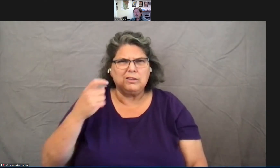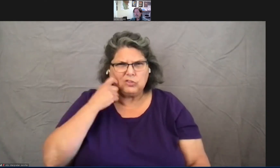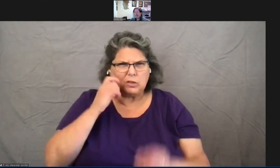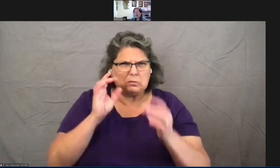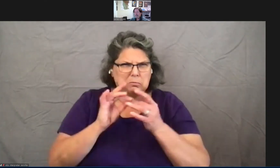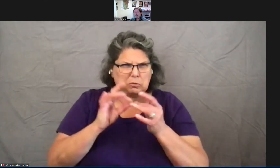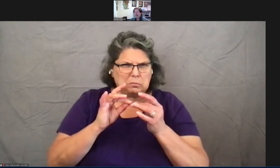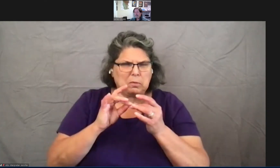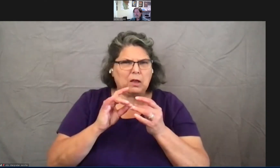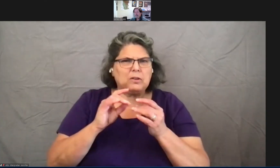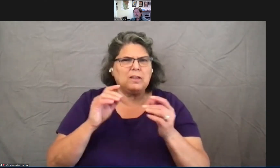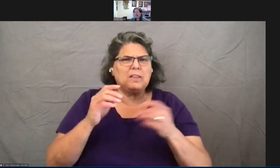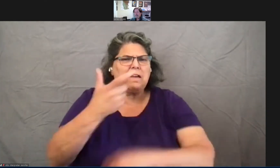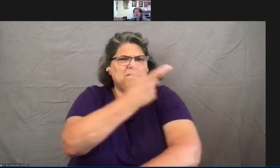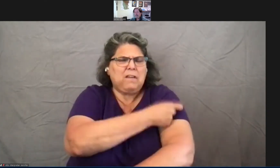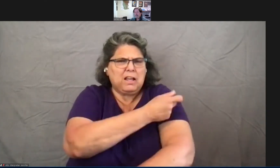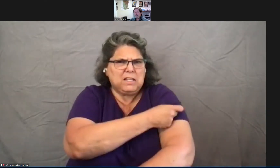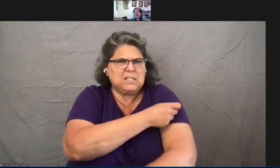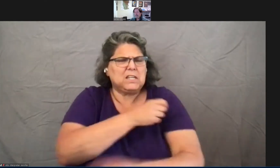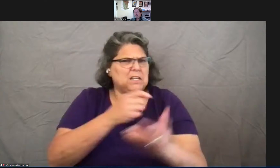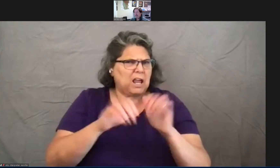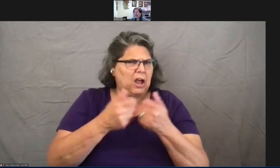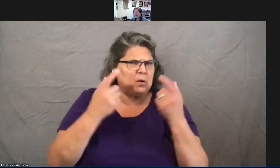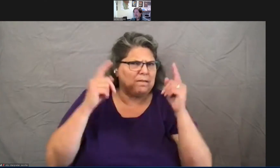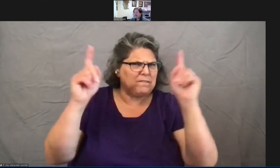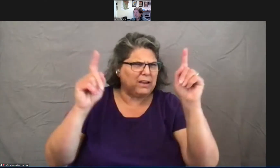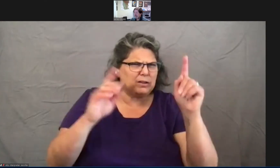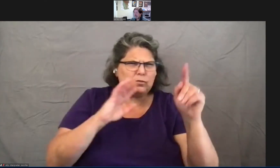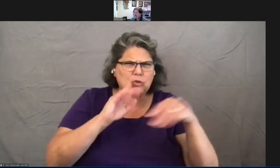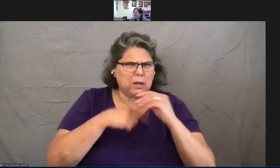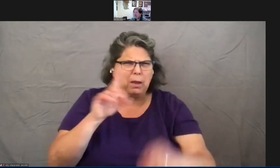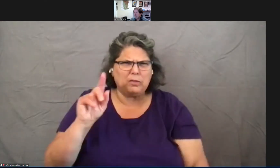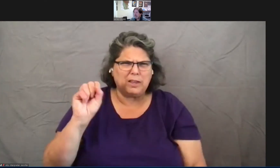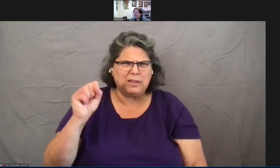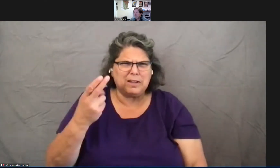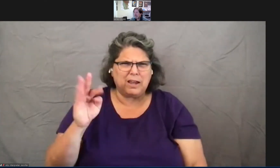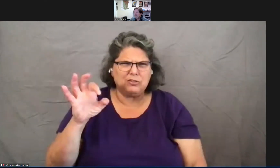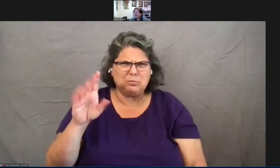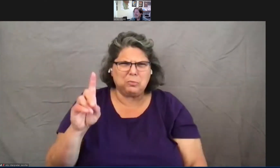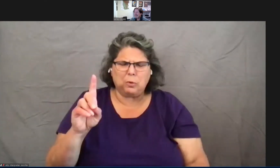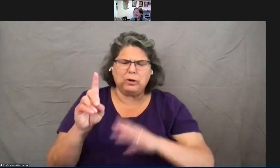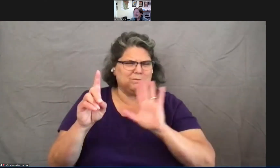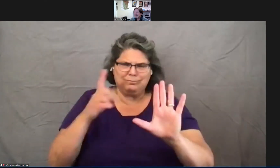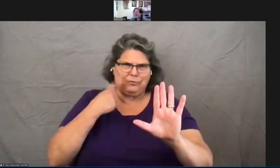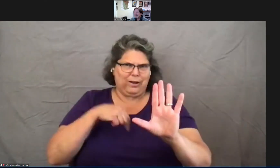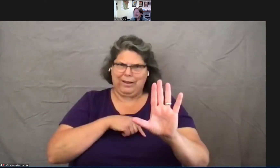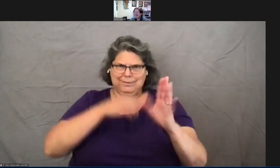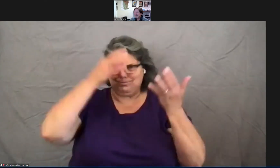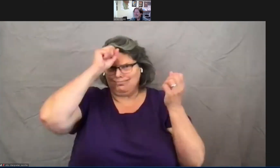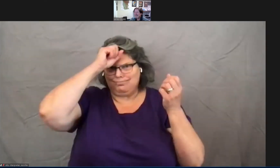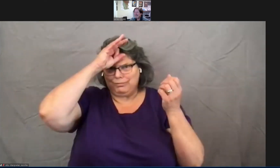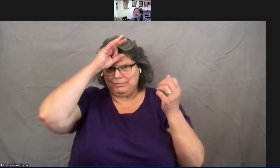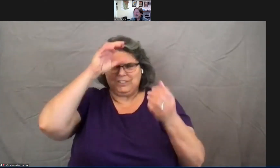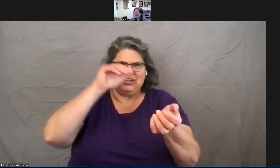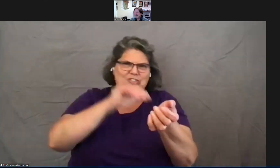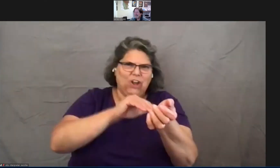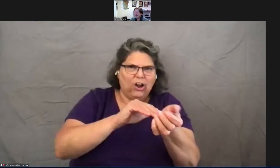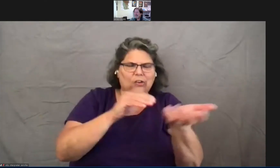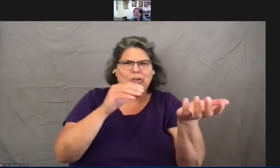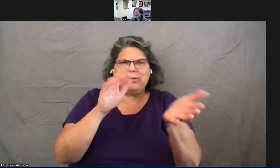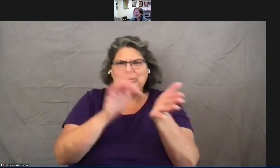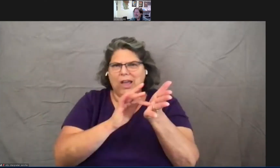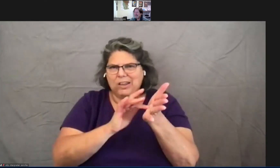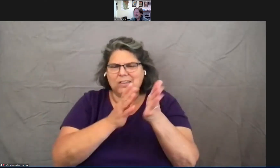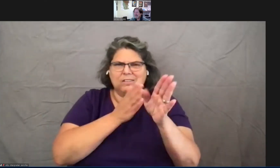vaccine efficacy number on the dashboard, and I wonder if you could explain for us non-doctors and non-statisticians what